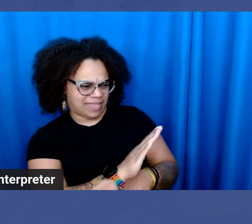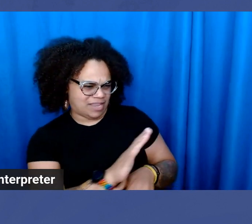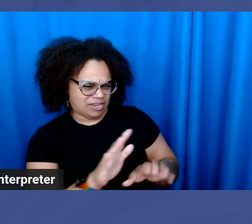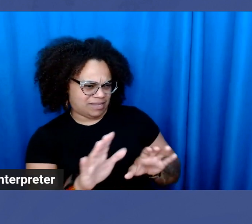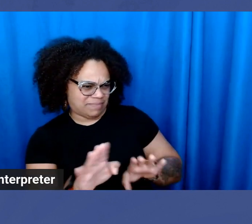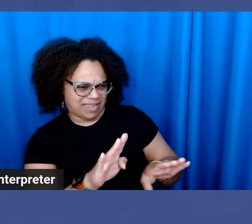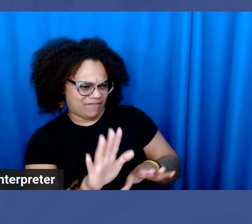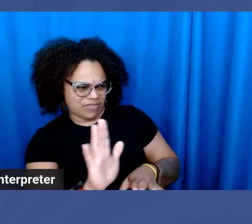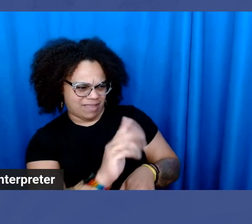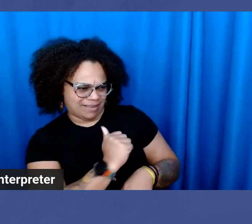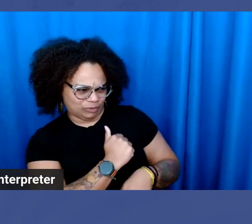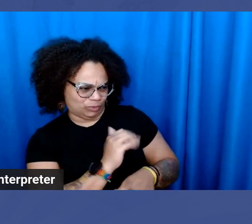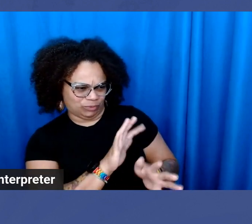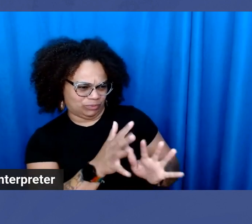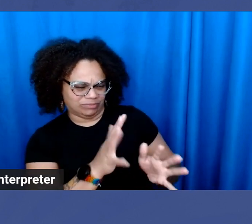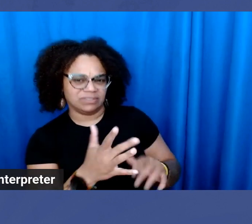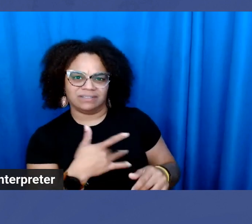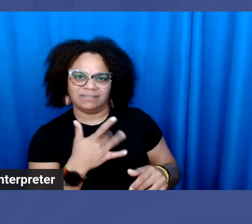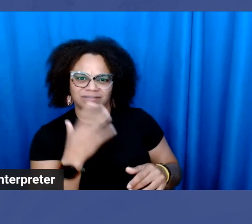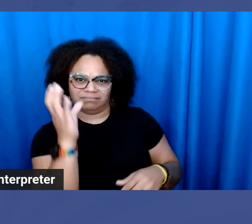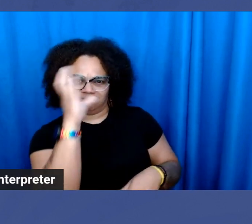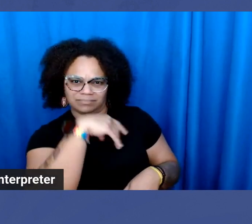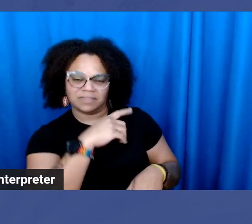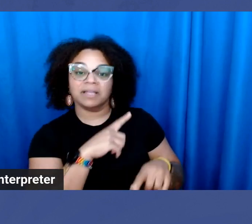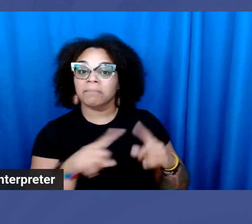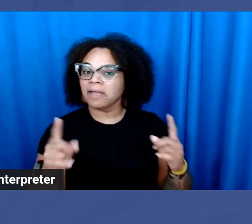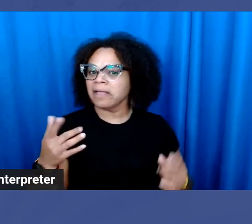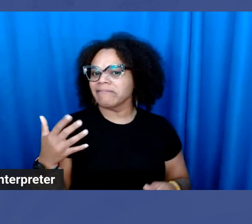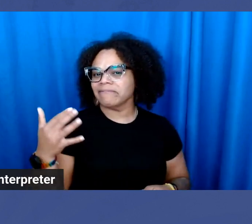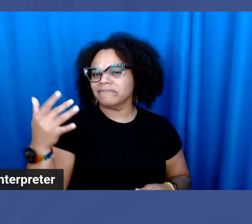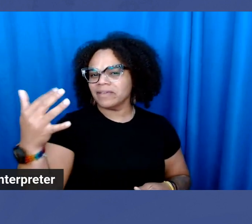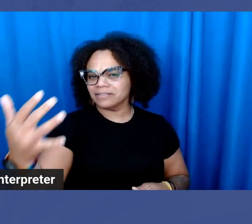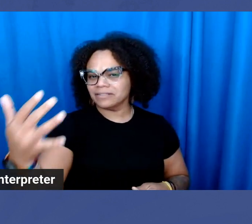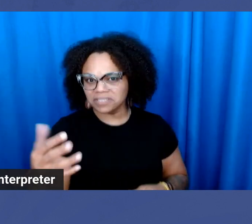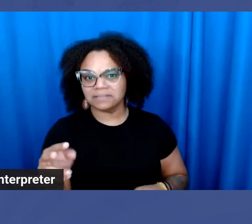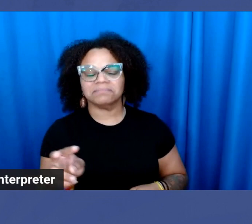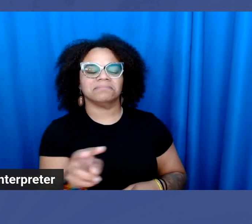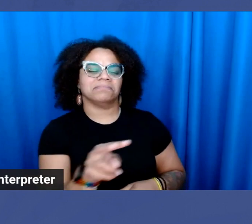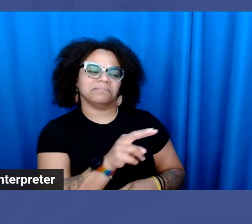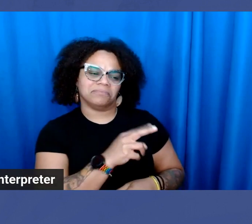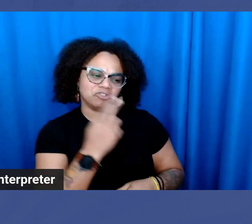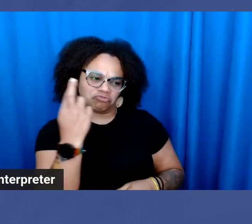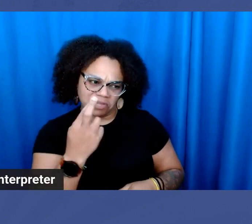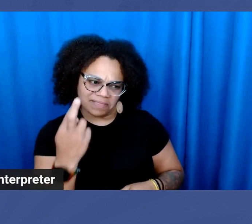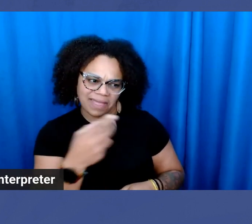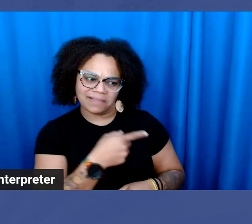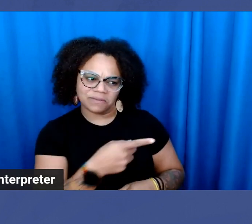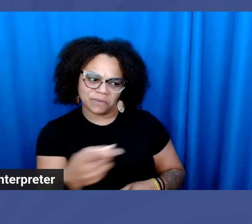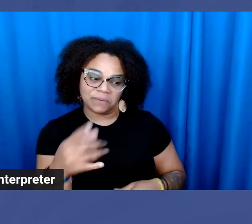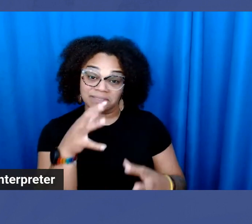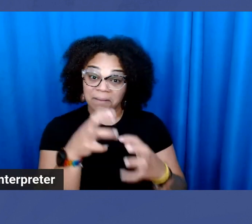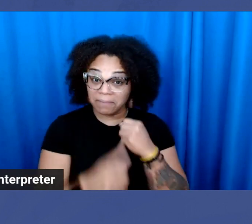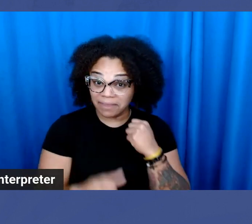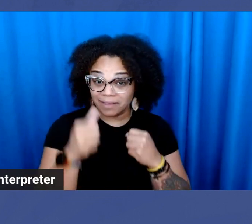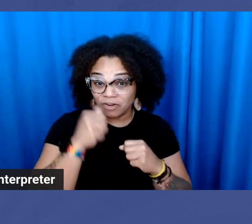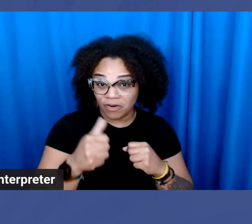eventually she realized that even these mean girls were helping in their own way by teaching her a valuable lesson about working at the